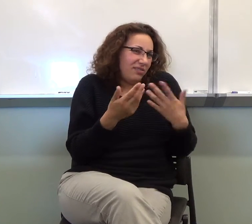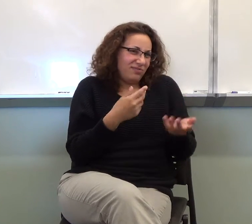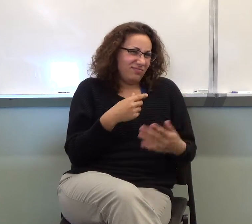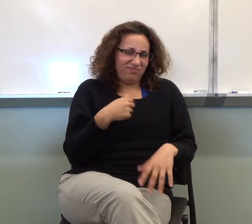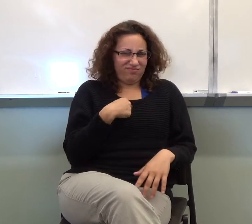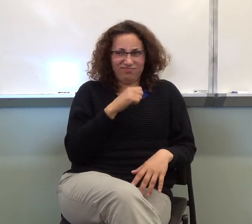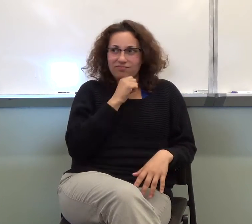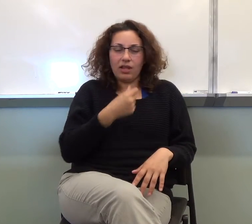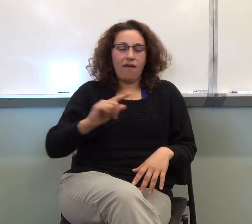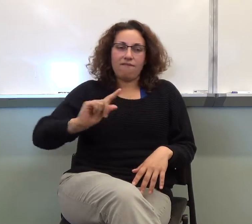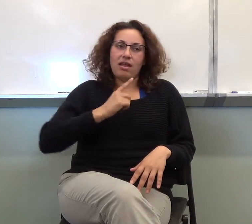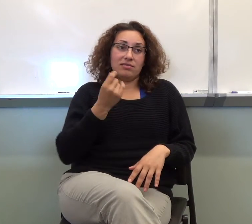We're in section